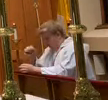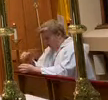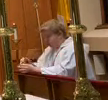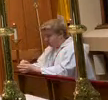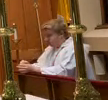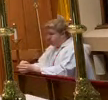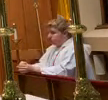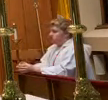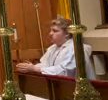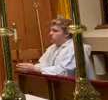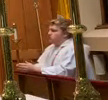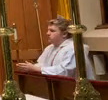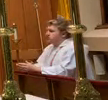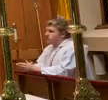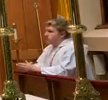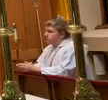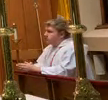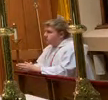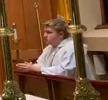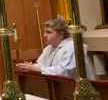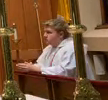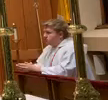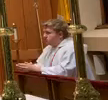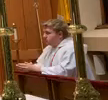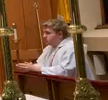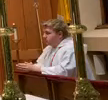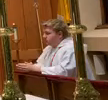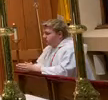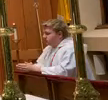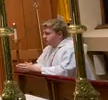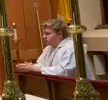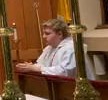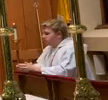The body of Christ. Amen.